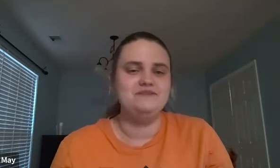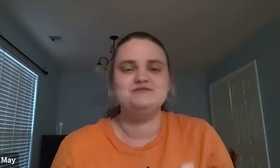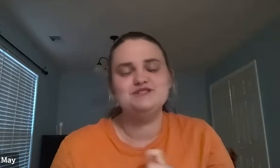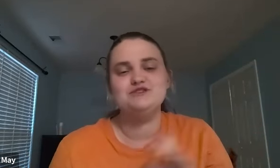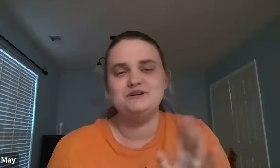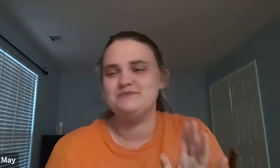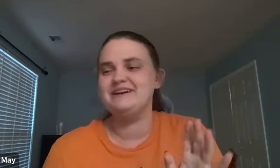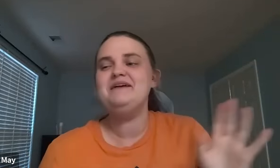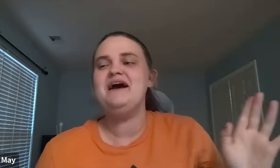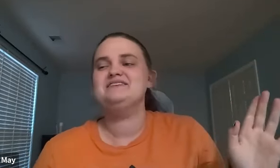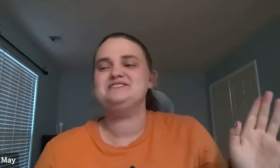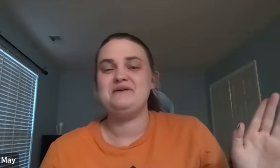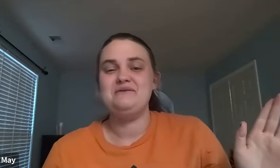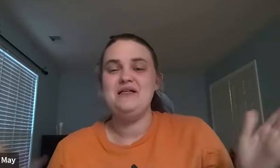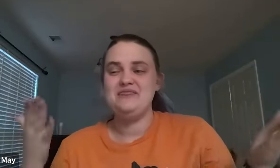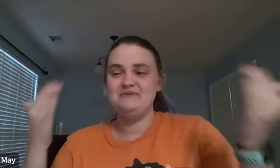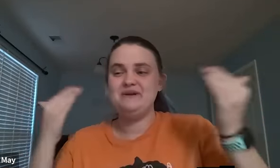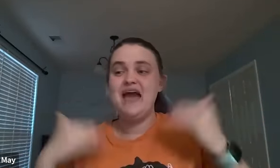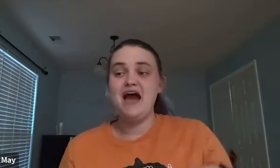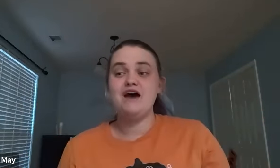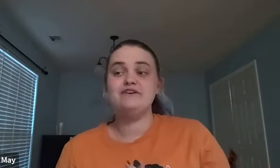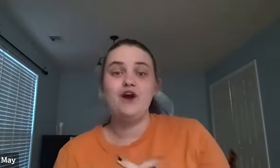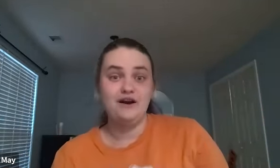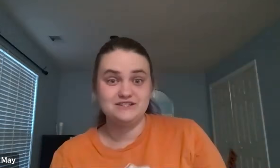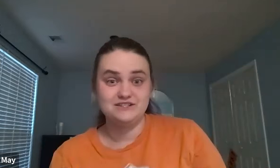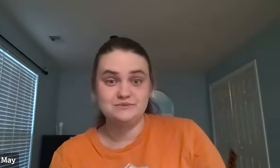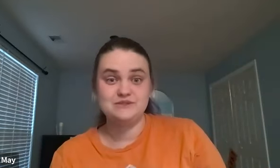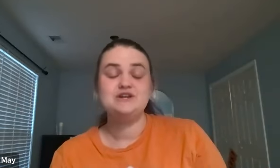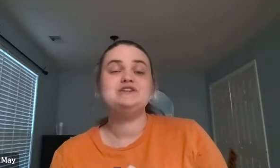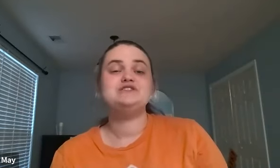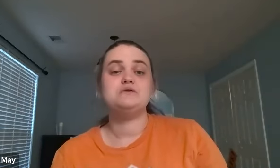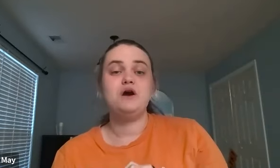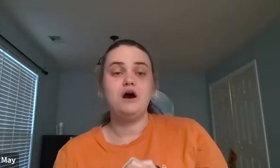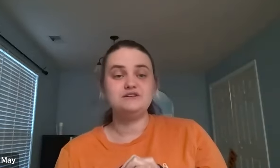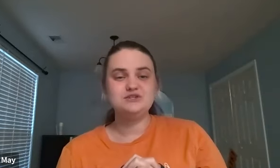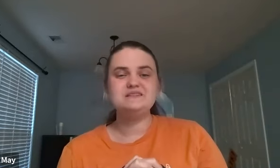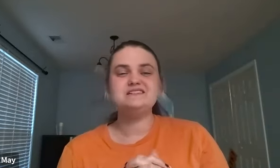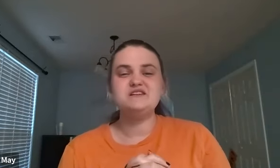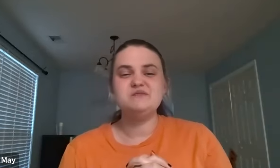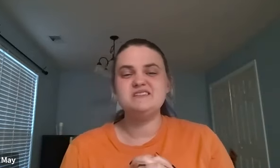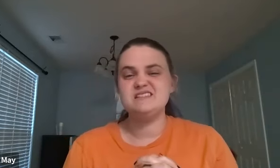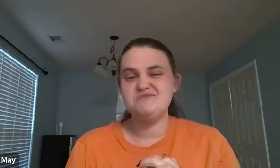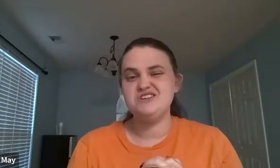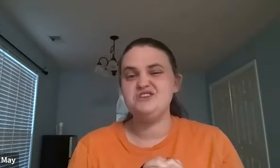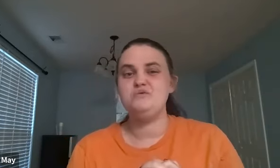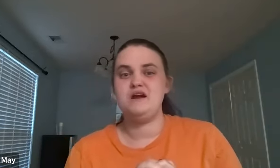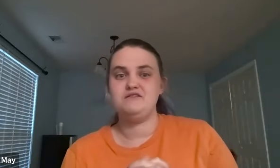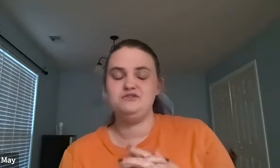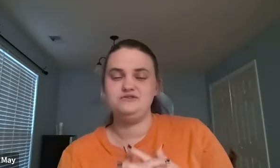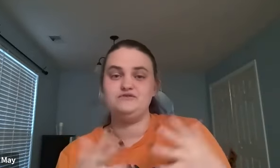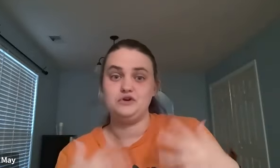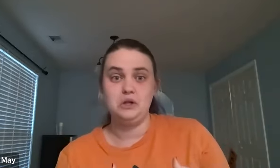this one's so much better. So then we have costumes. So costumes is going to be the same thing you do for